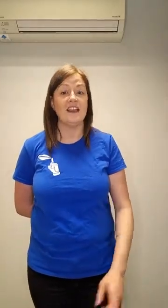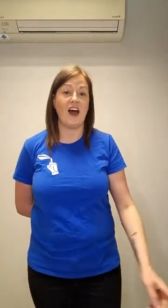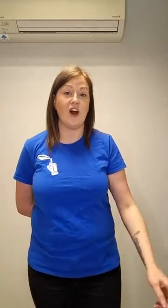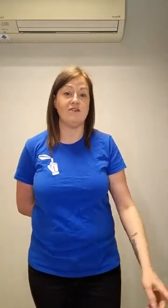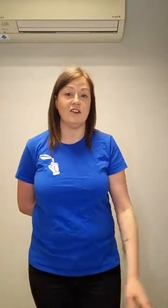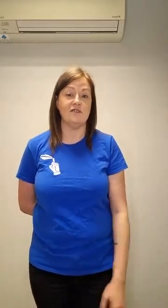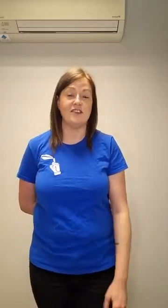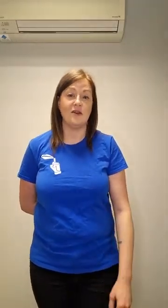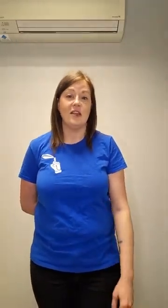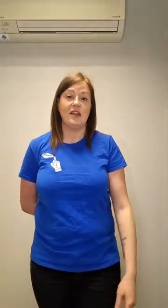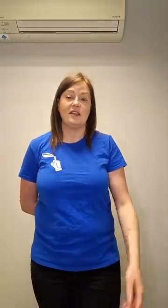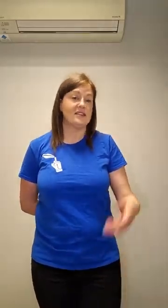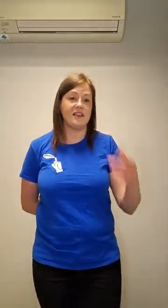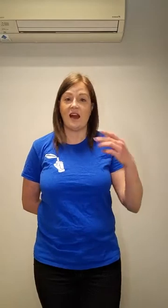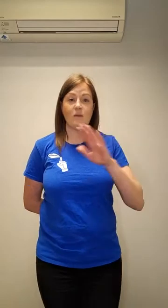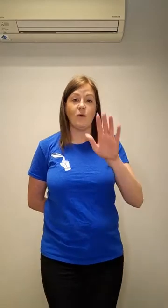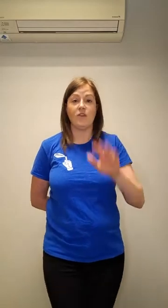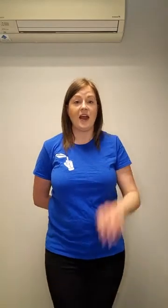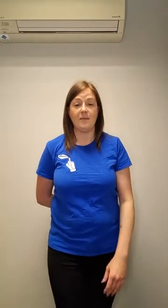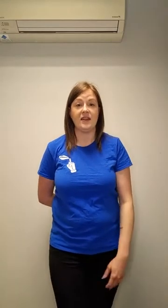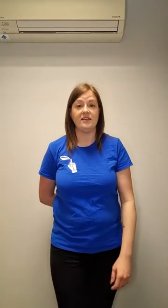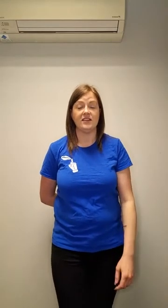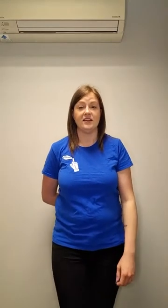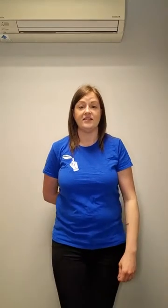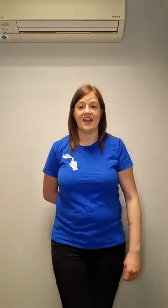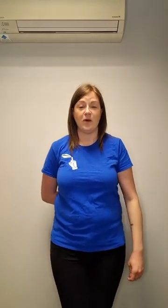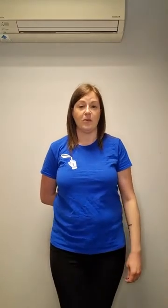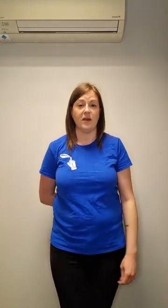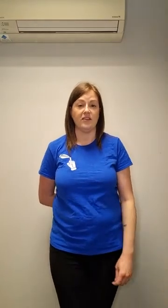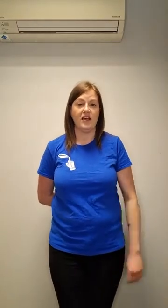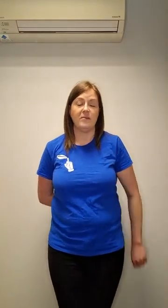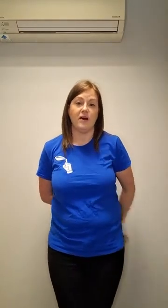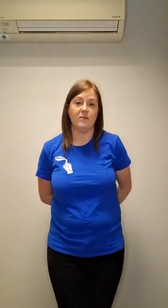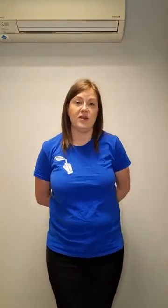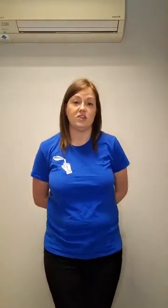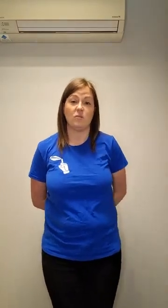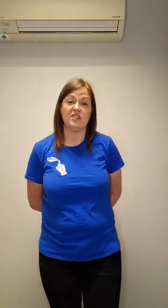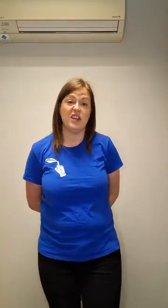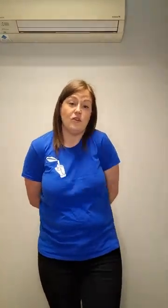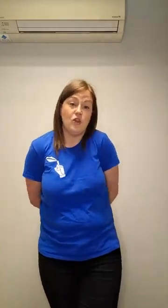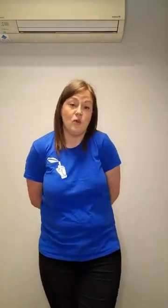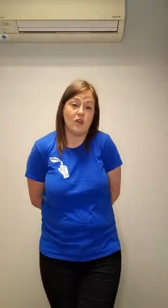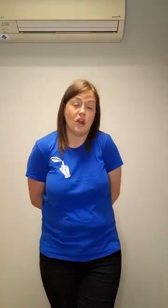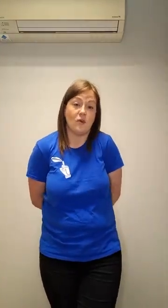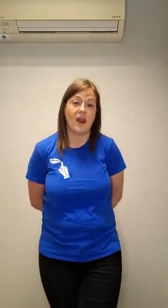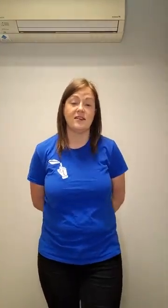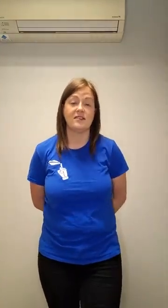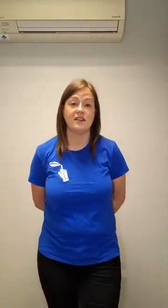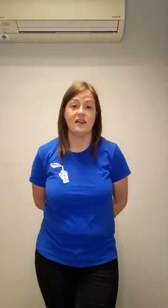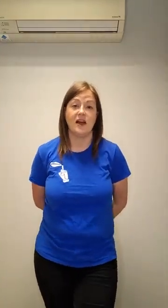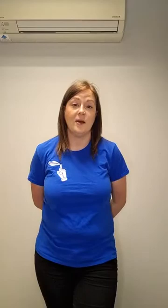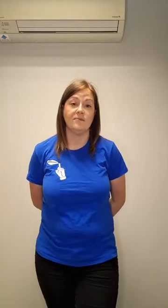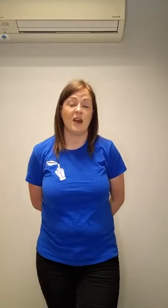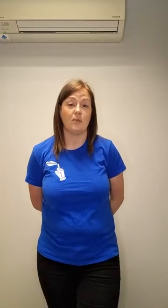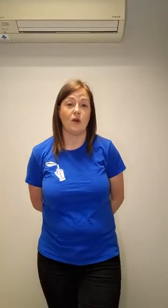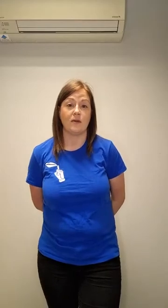that afternoon. So things like that we're more than happy to help with, but we just want to give you the correct and